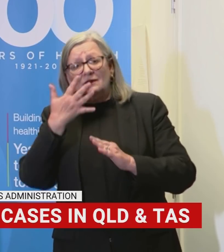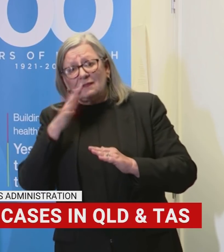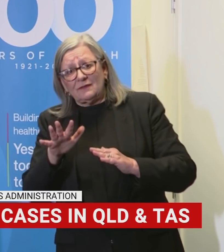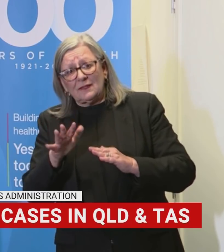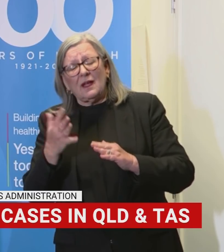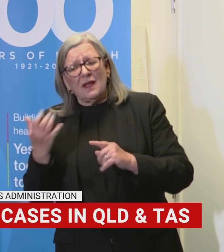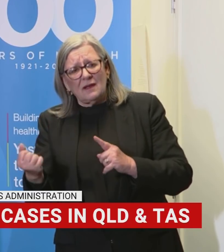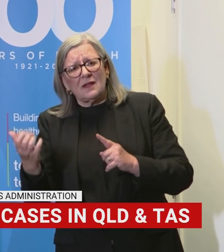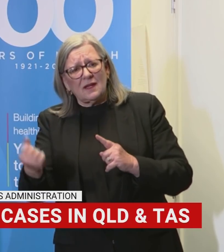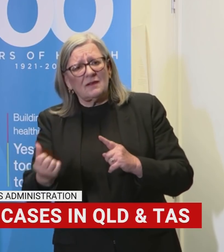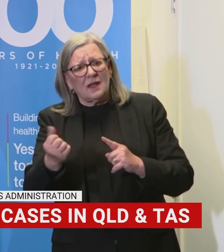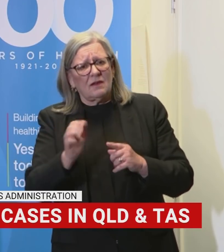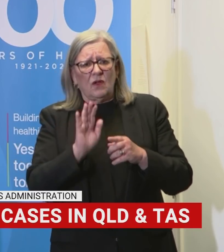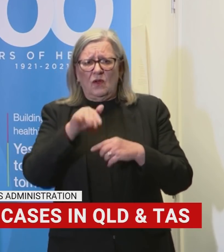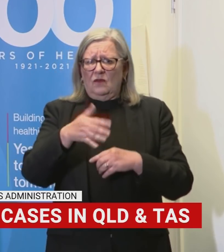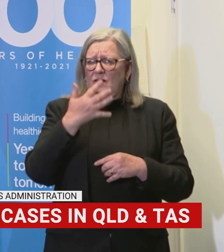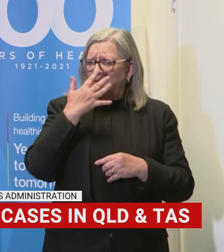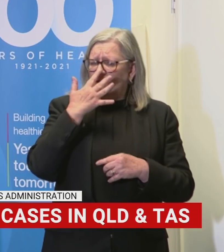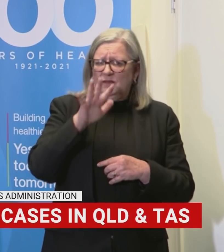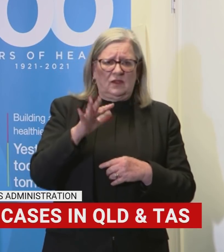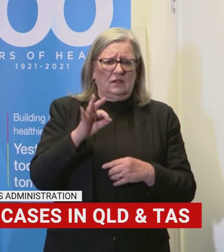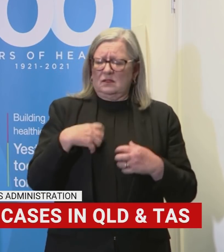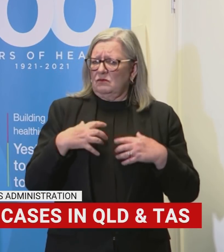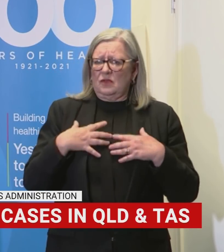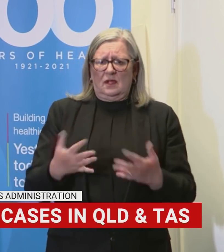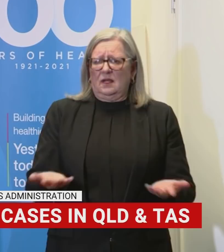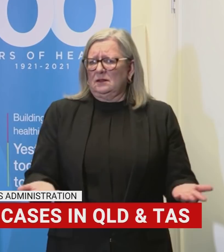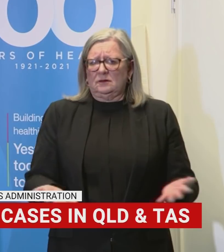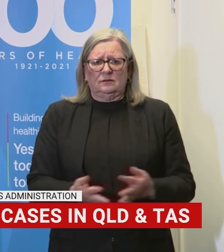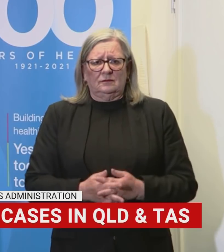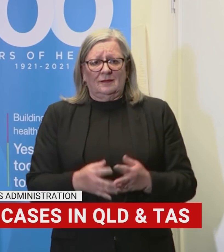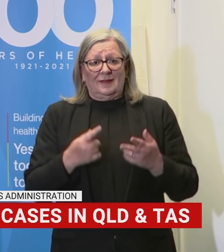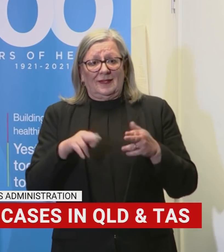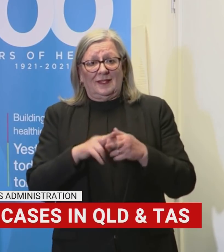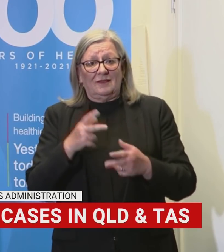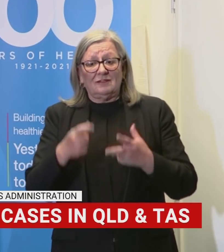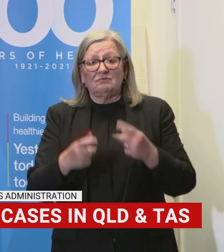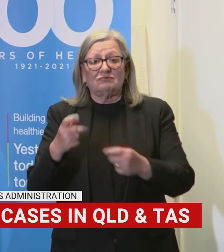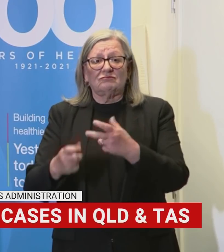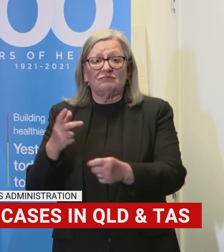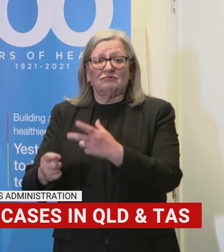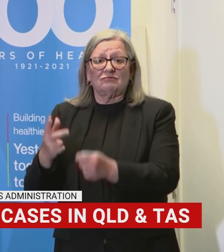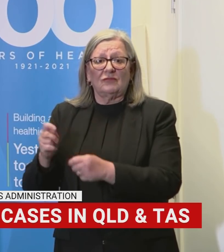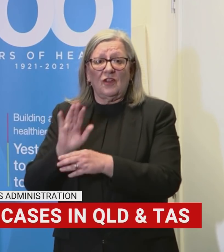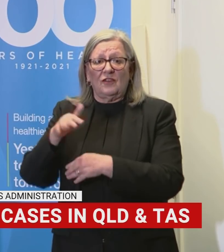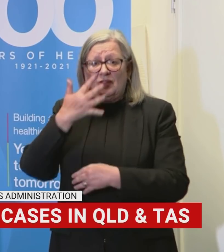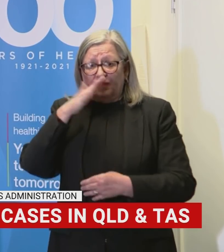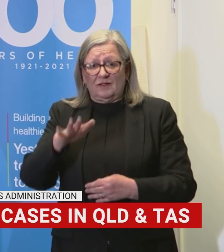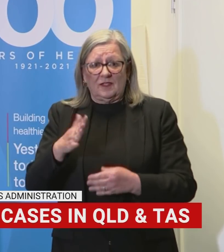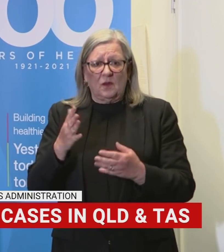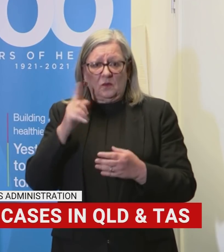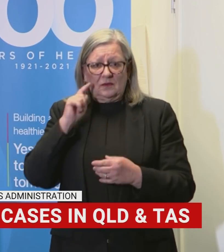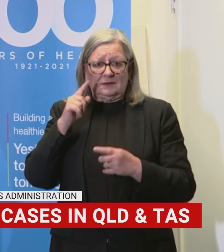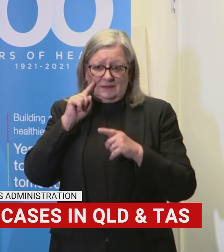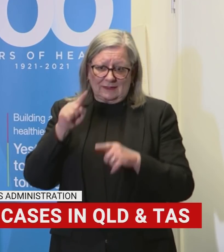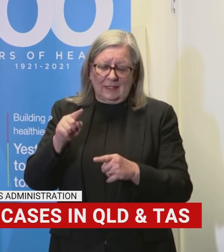results we're seeing. If you're only giving a medicine or a vaccine to people over 50, that's the only group you'll see an adverse event. So that takes